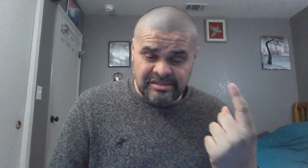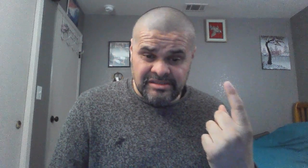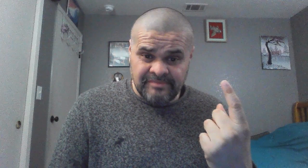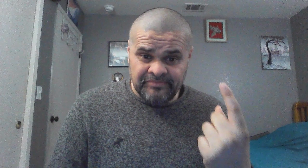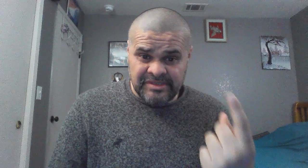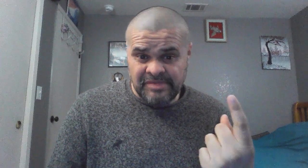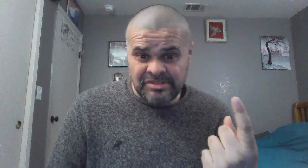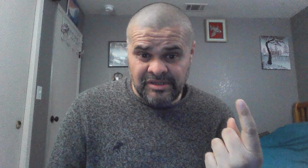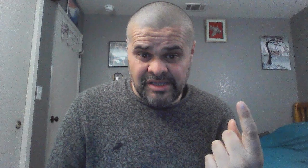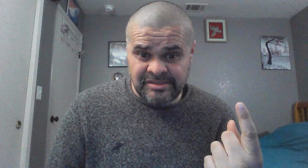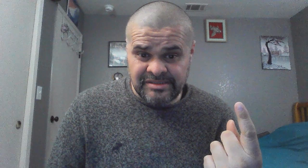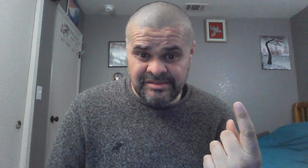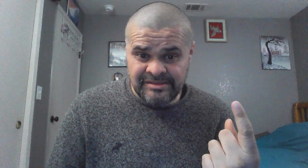classes, semester classes.